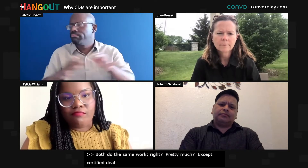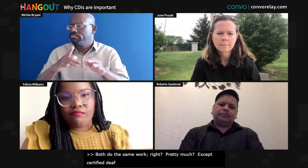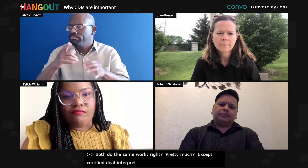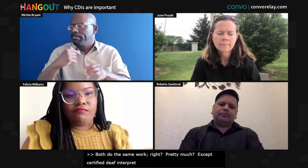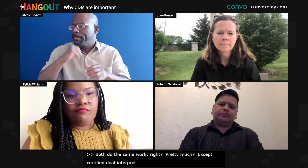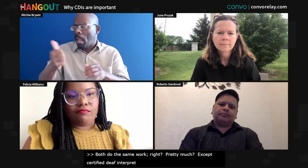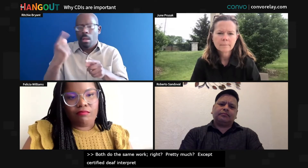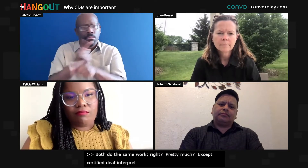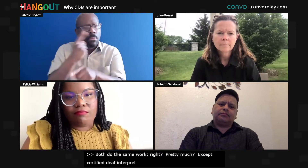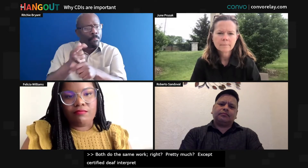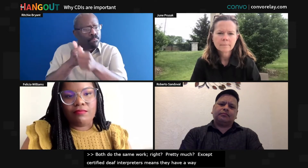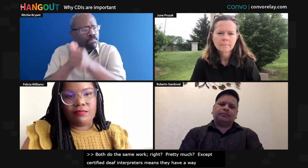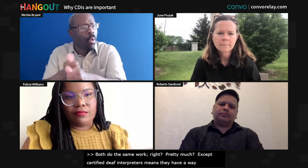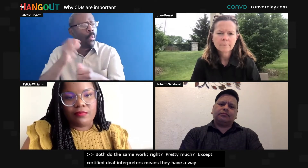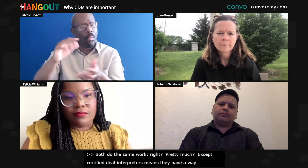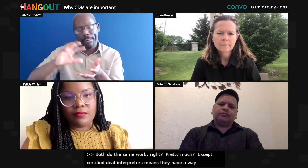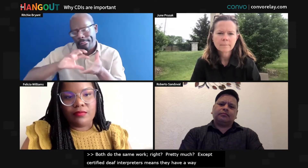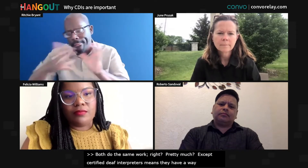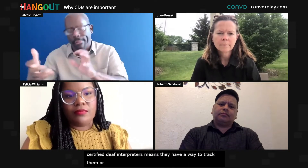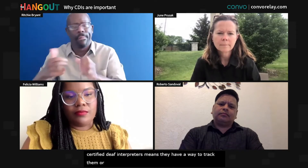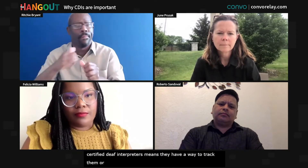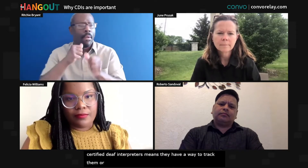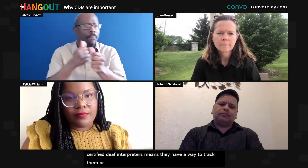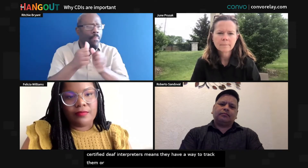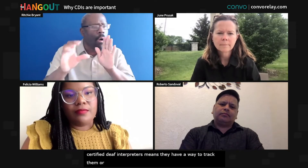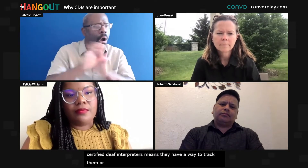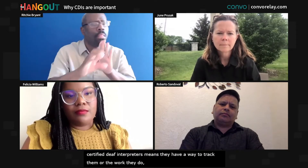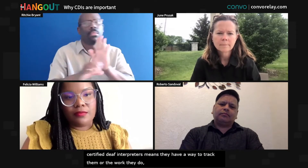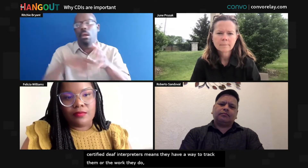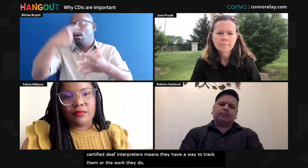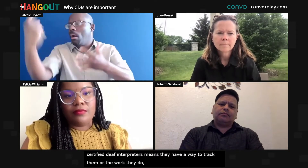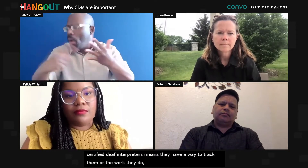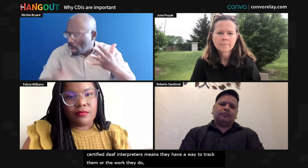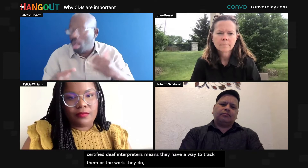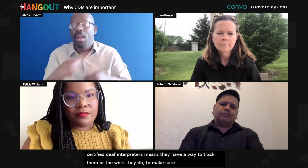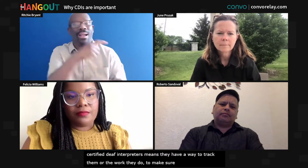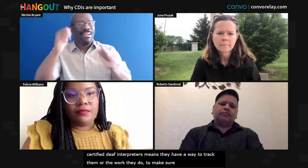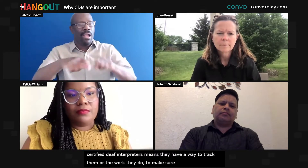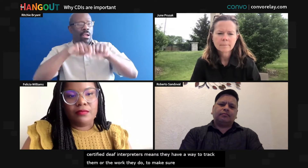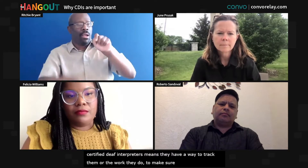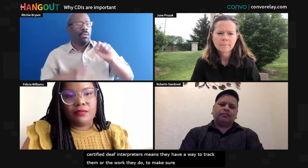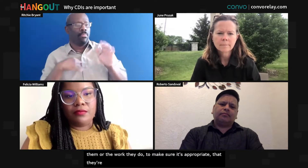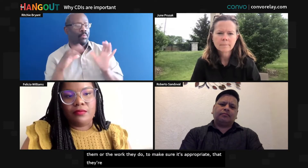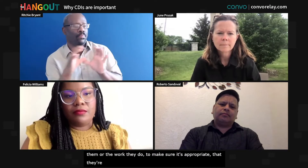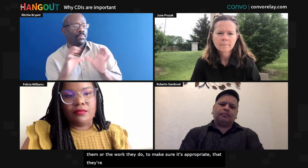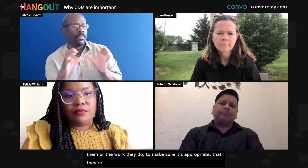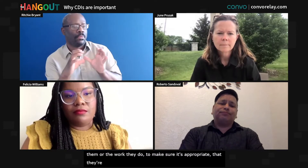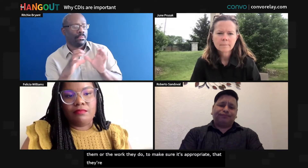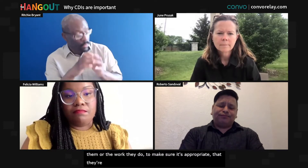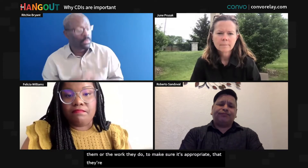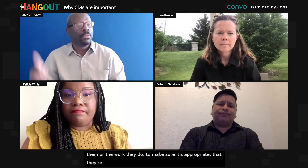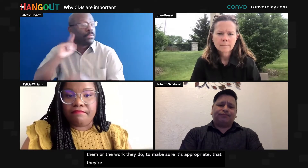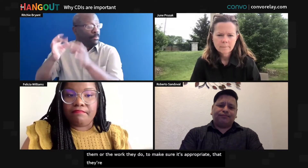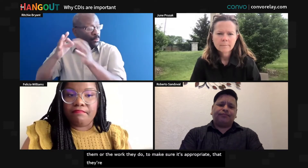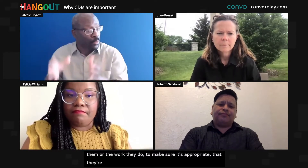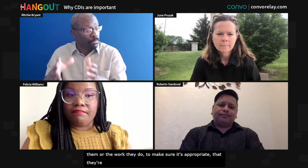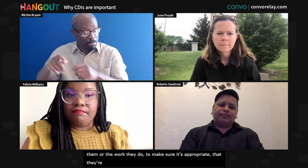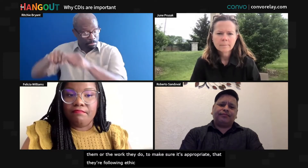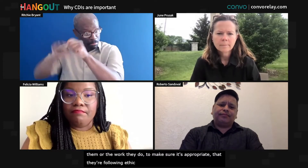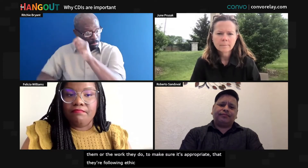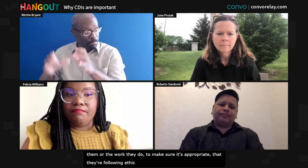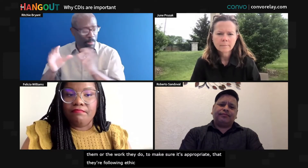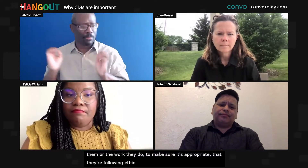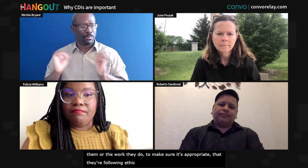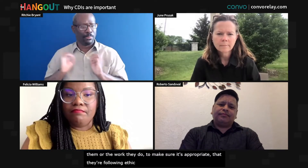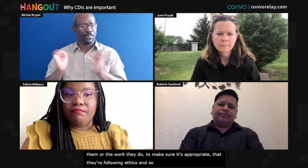or the work that they do, make sure that it's appropriate, that they're following ethics, and so forth. And so they